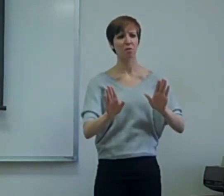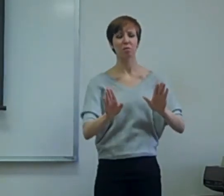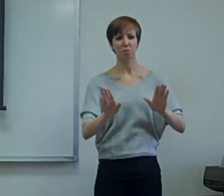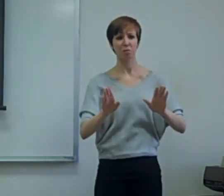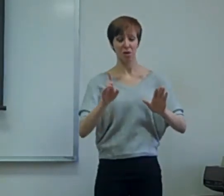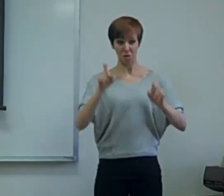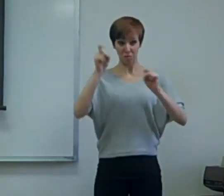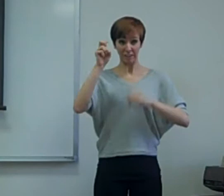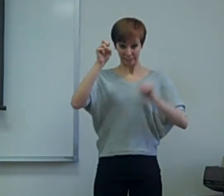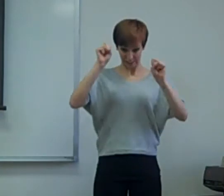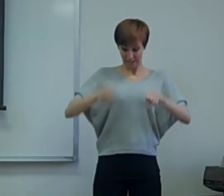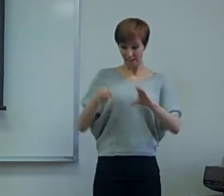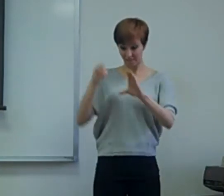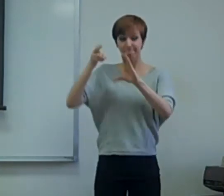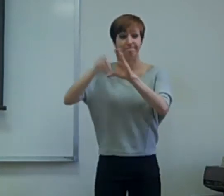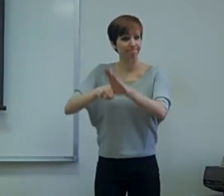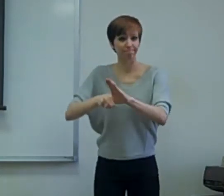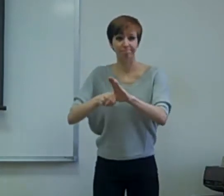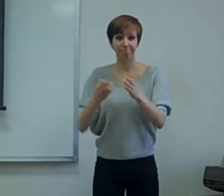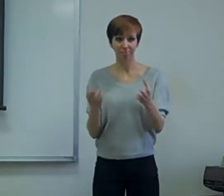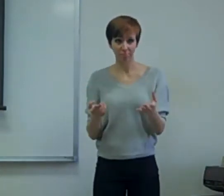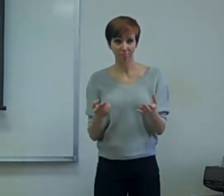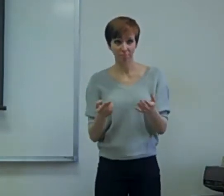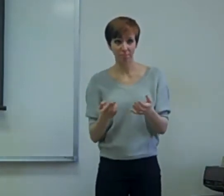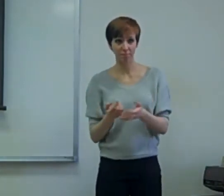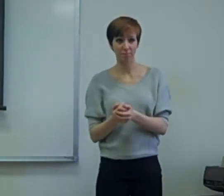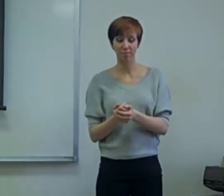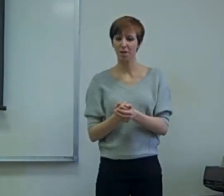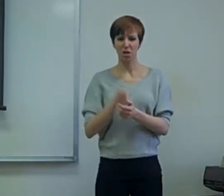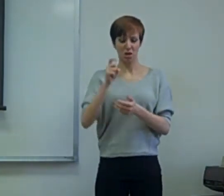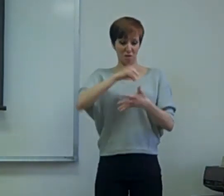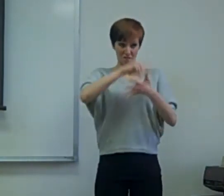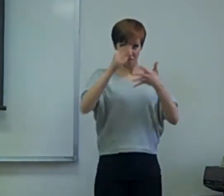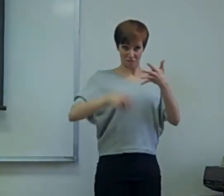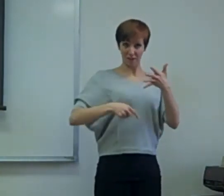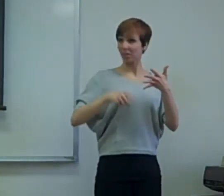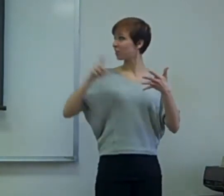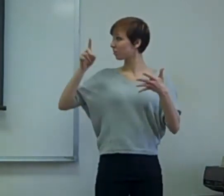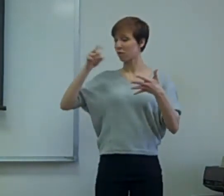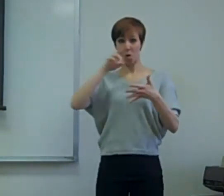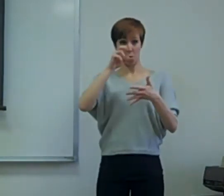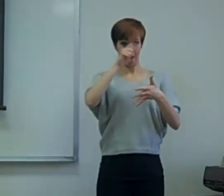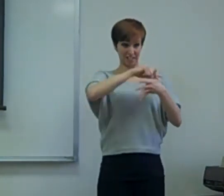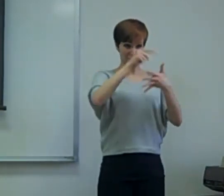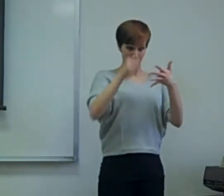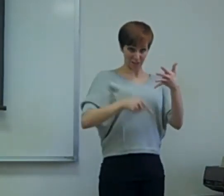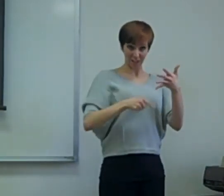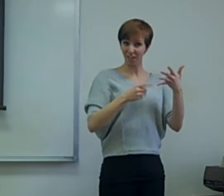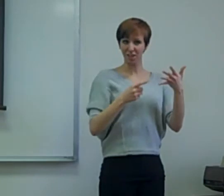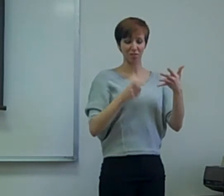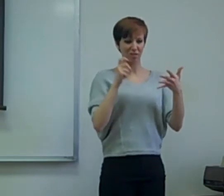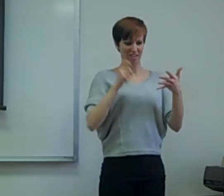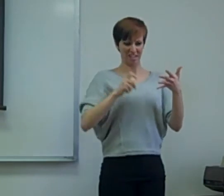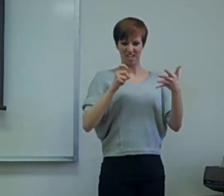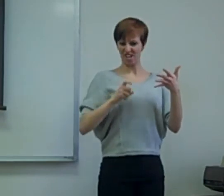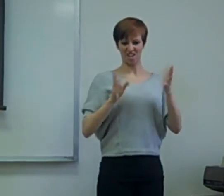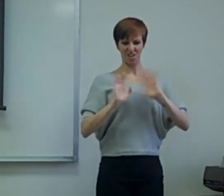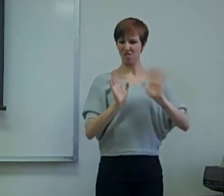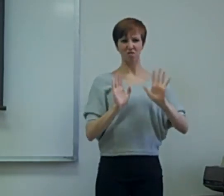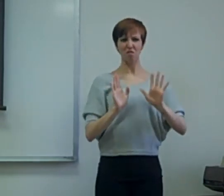You don't have to wait for the day when you're going to wake up and accept it. But you can actually have an active